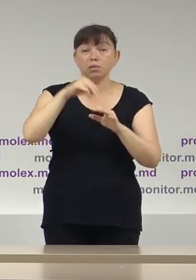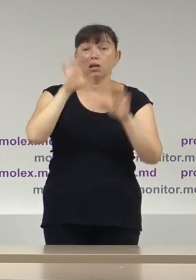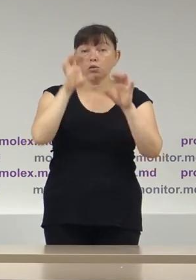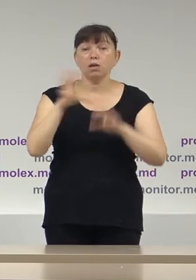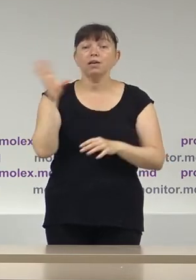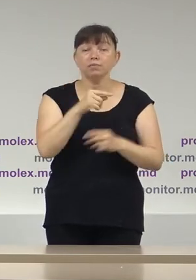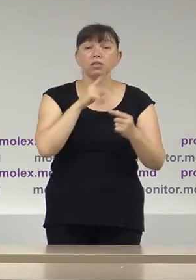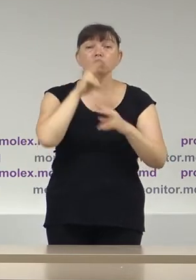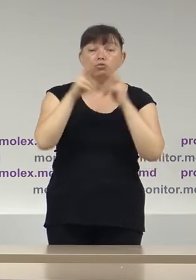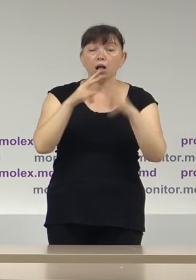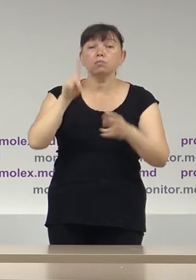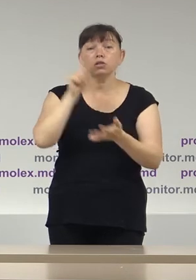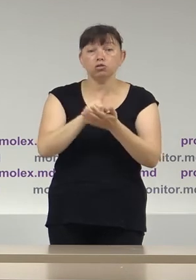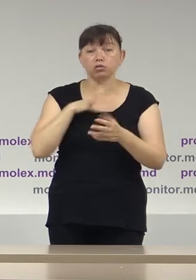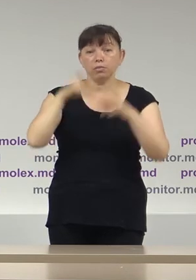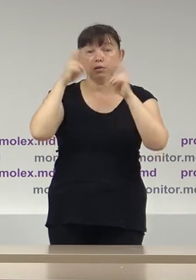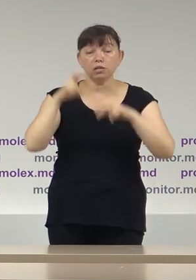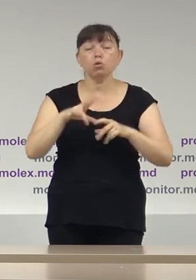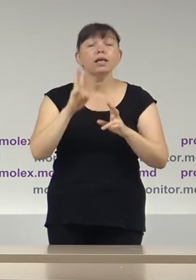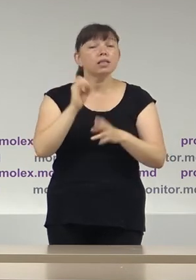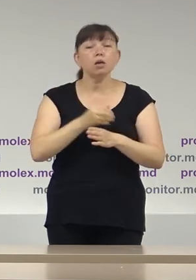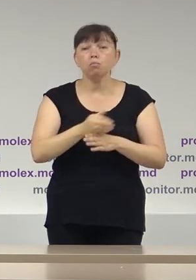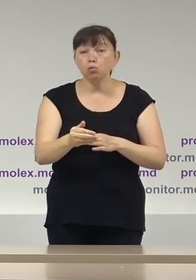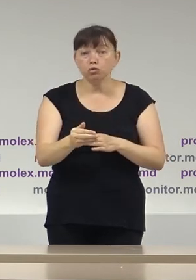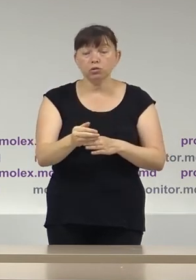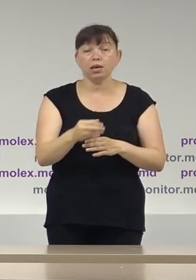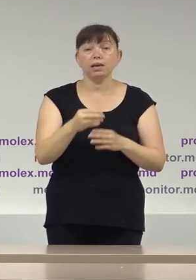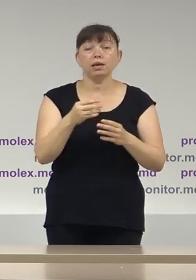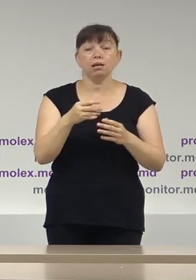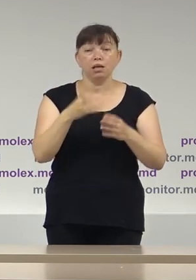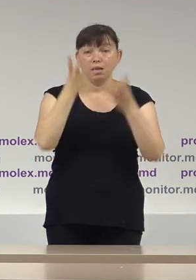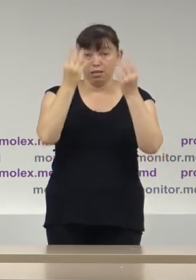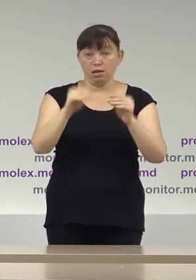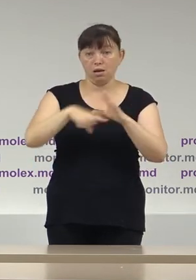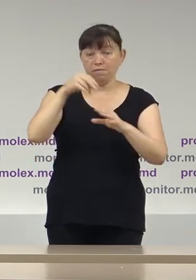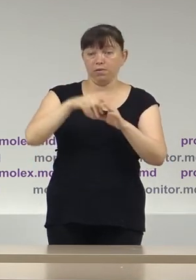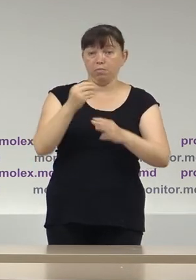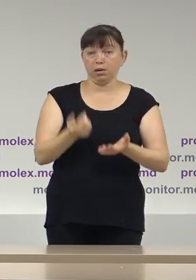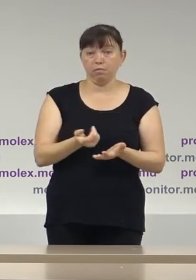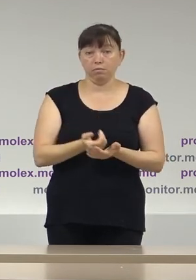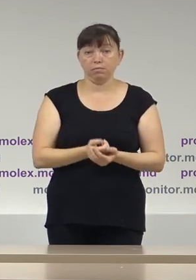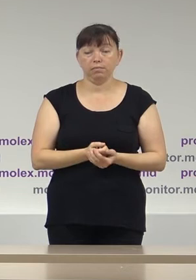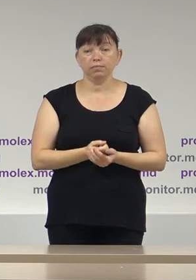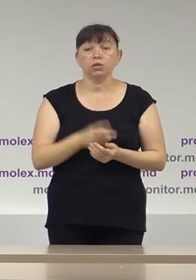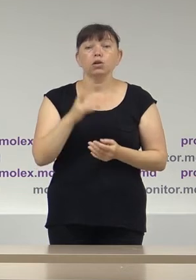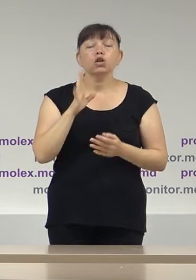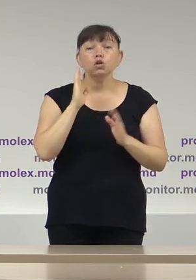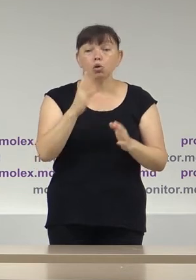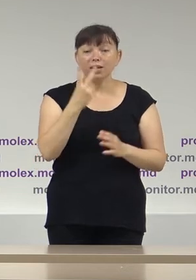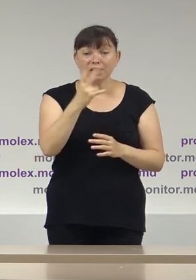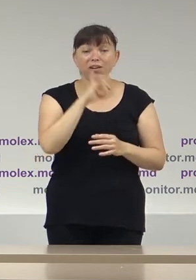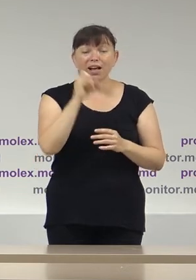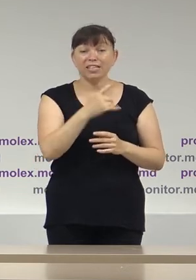examination period set by law was extended, because according to Article 73 of the Electoral Code, all of the